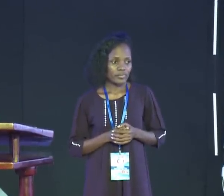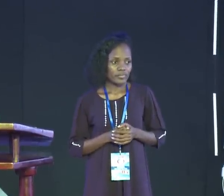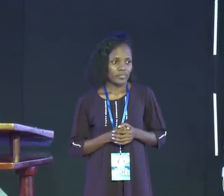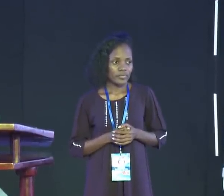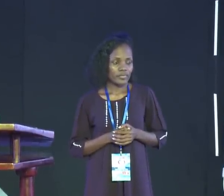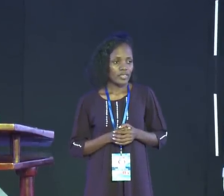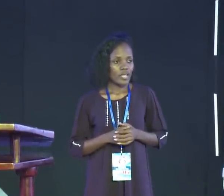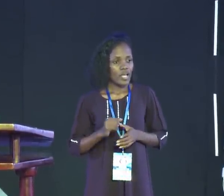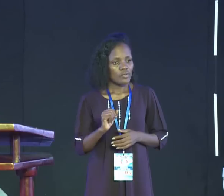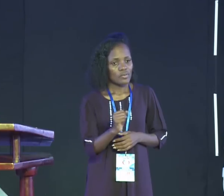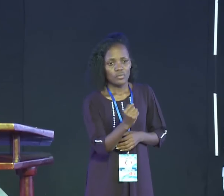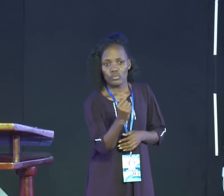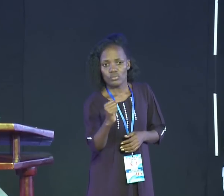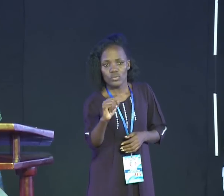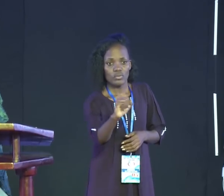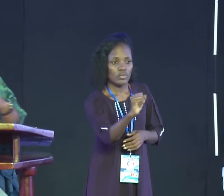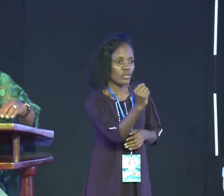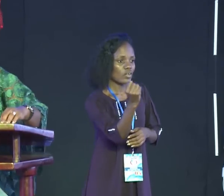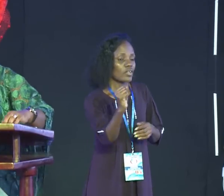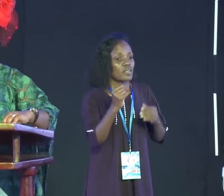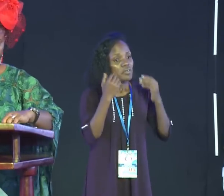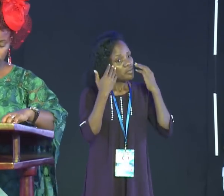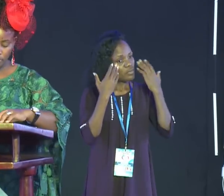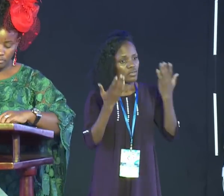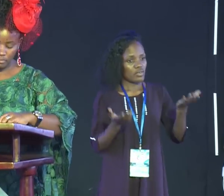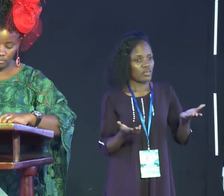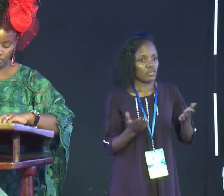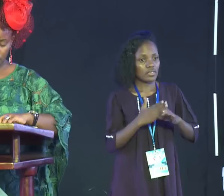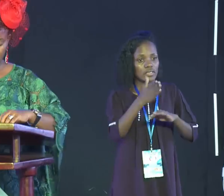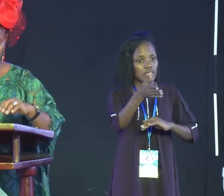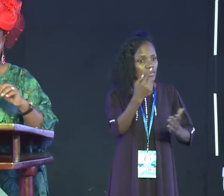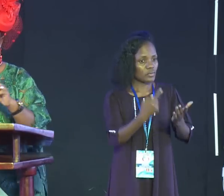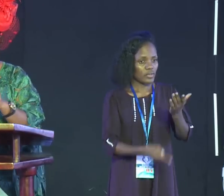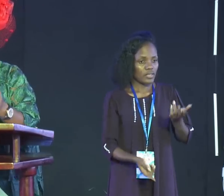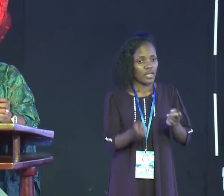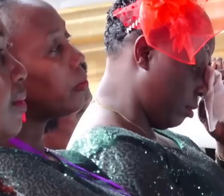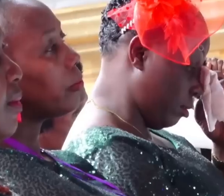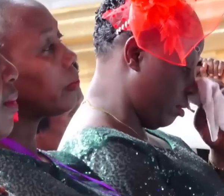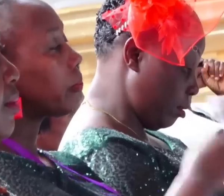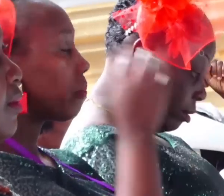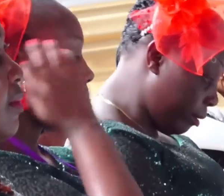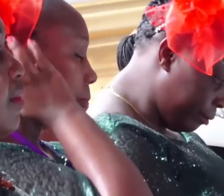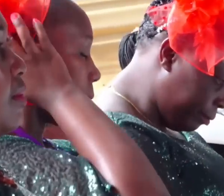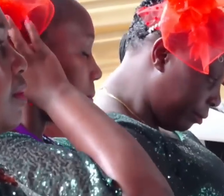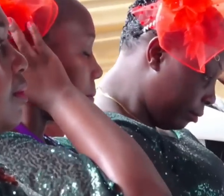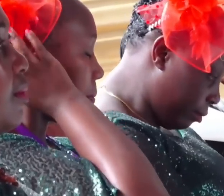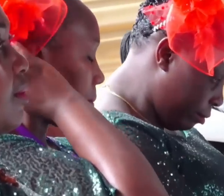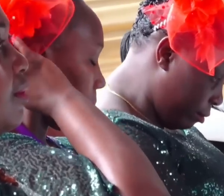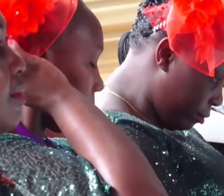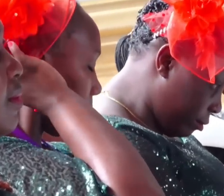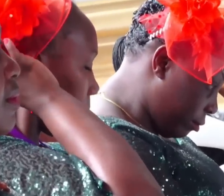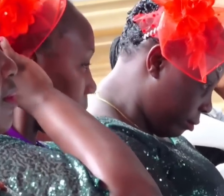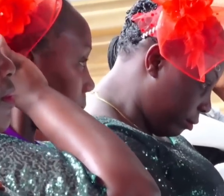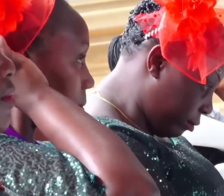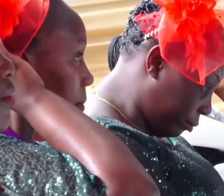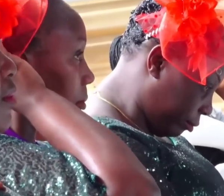otambula nga tomanyi kiddako, you walk while not knowing what is next. Ngobole awe mikono je